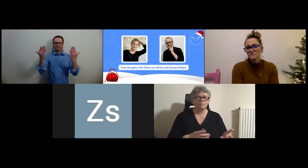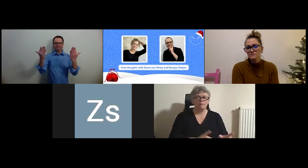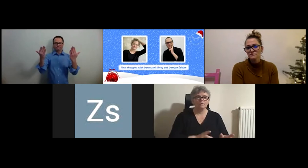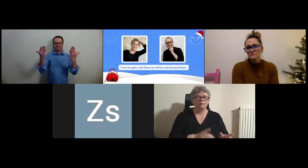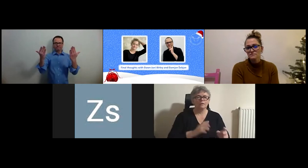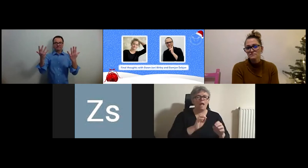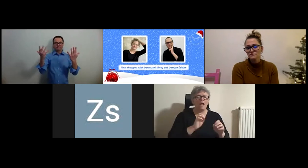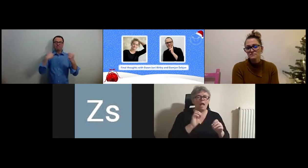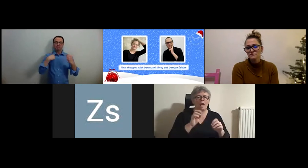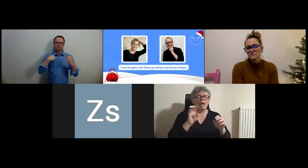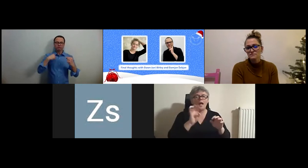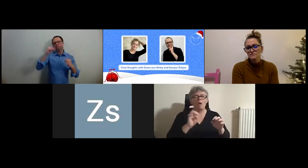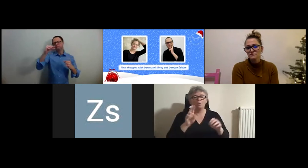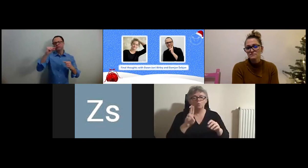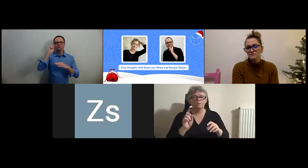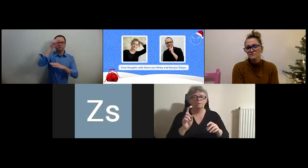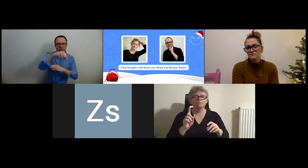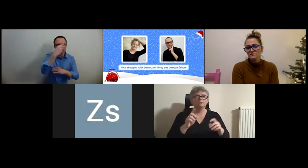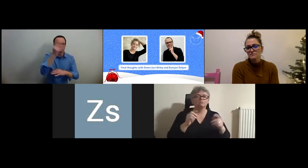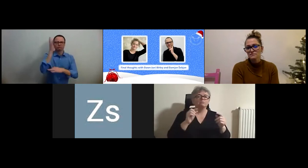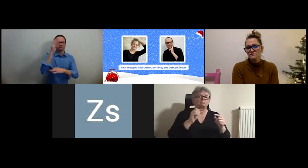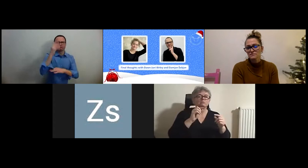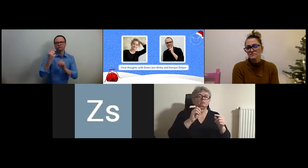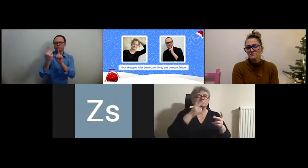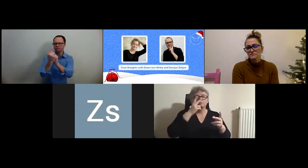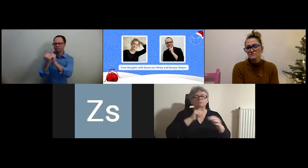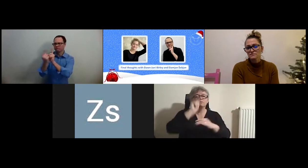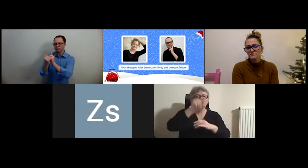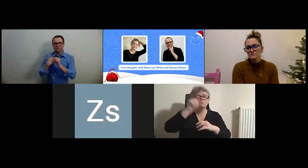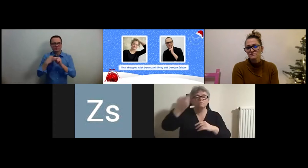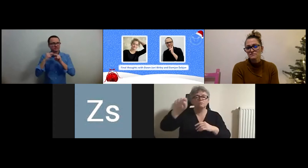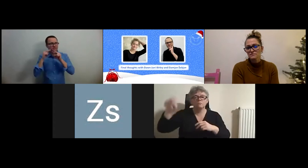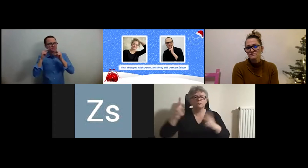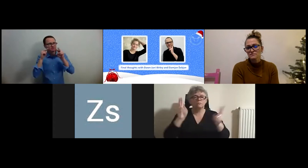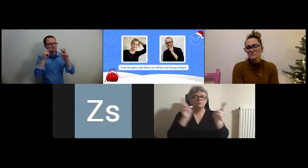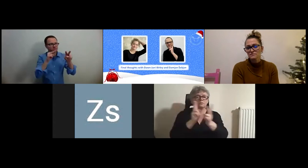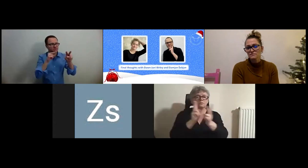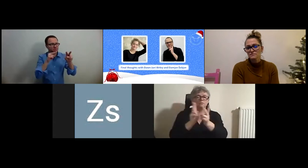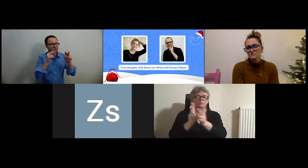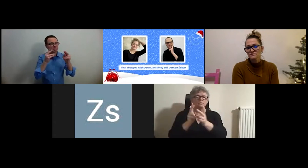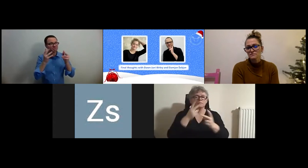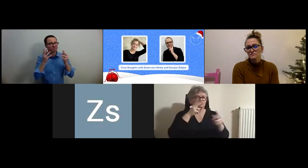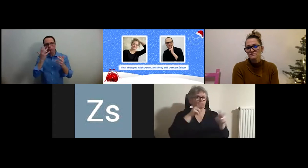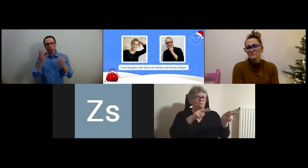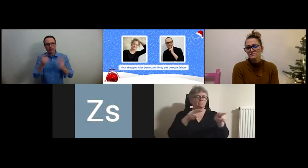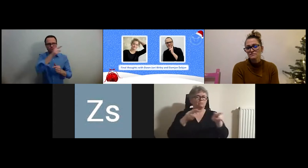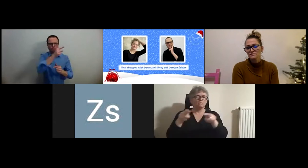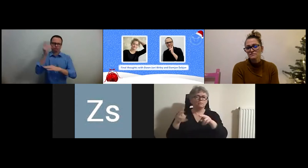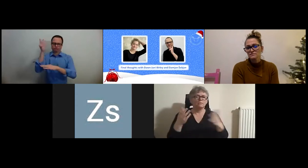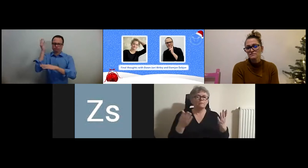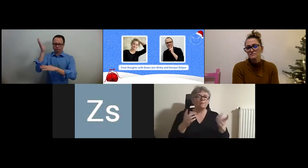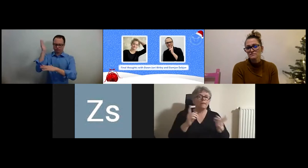If I think and compare the World Federation of the Deaf and EUD events that